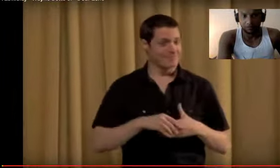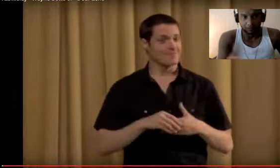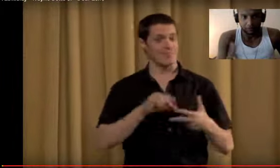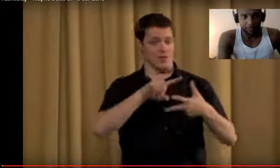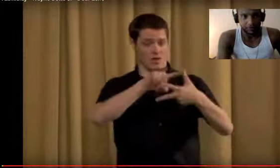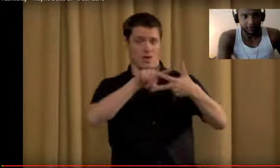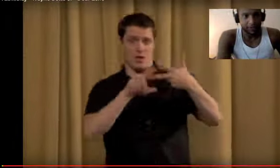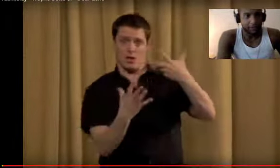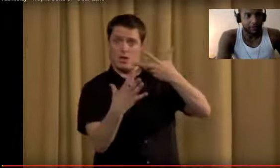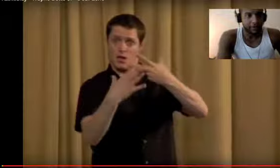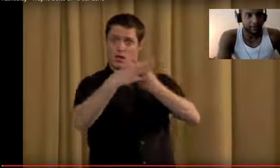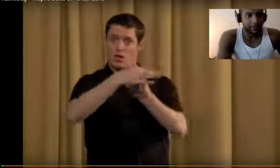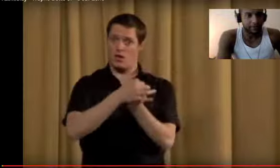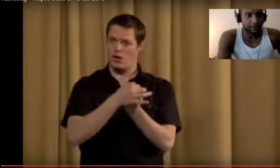See that storytelling right there?